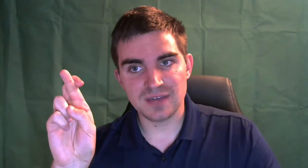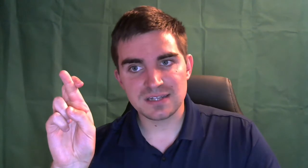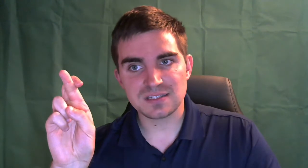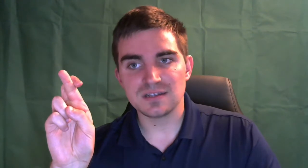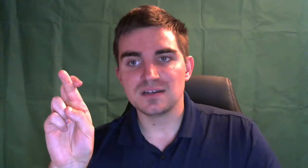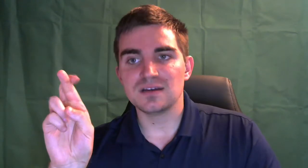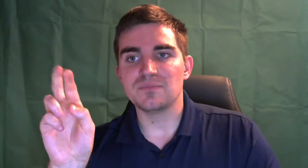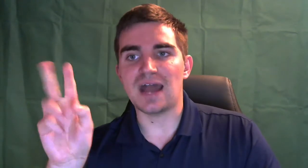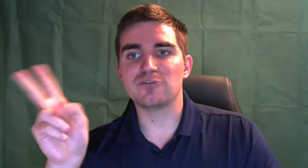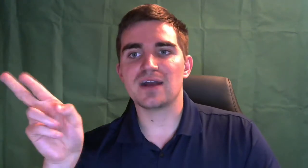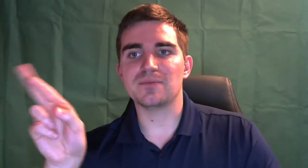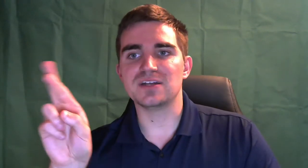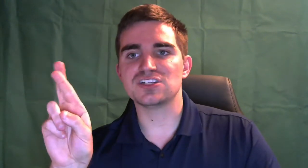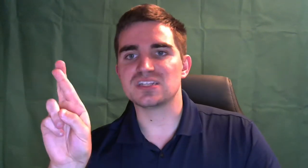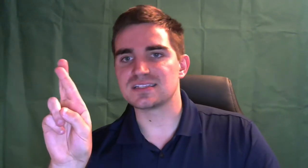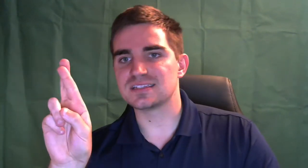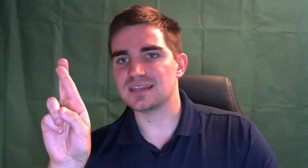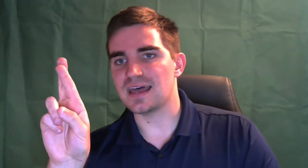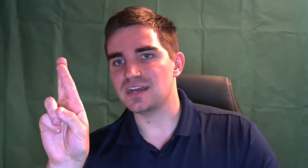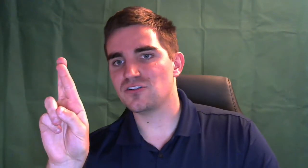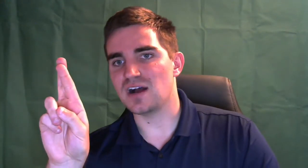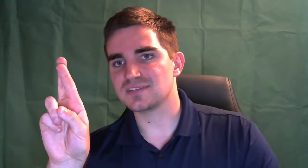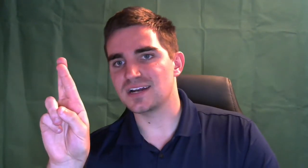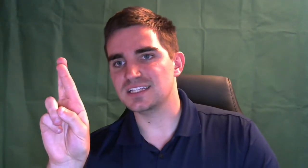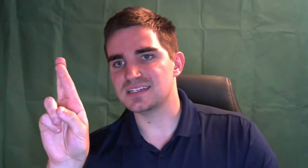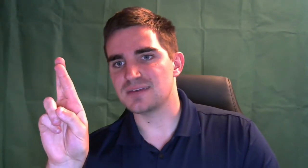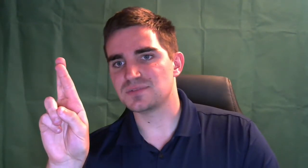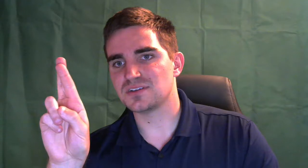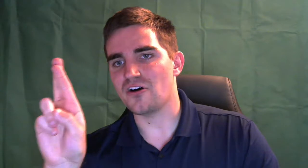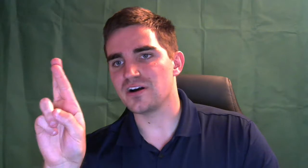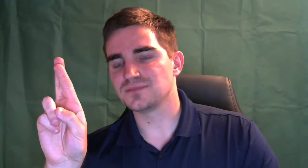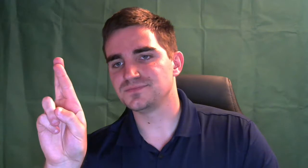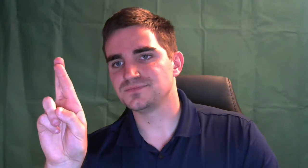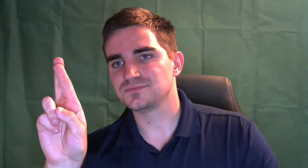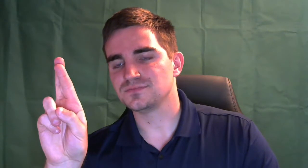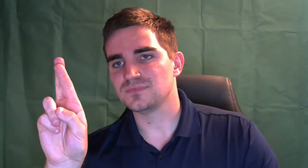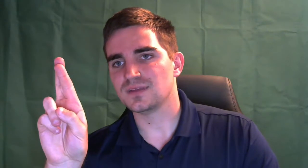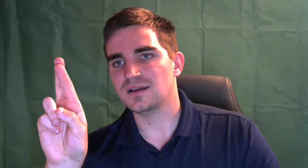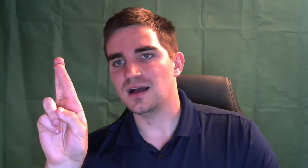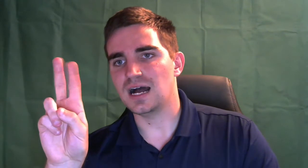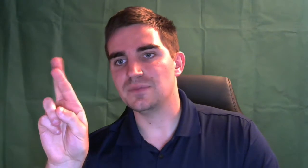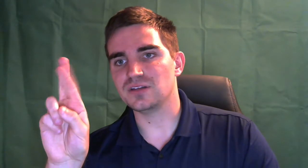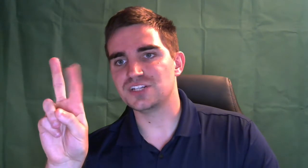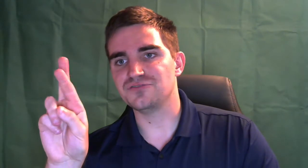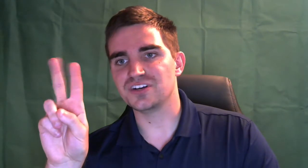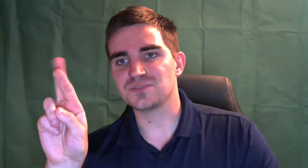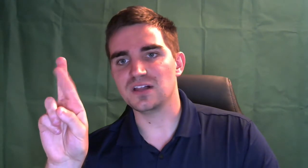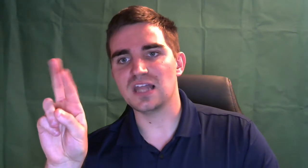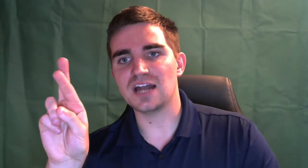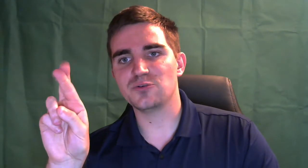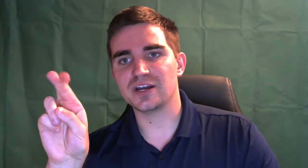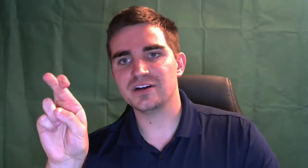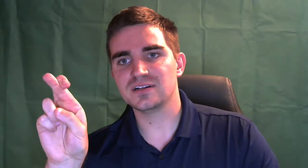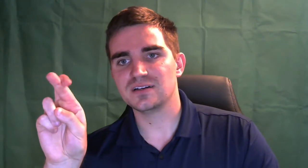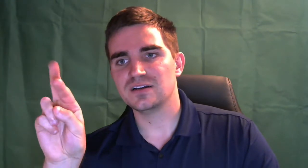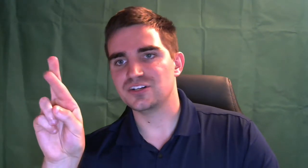that. But I would recommend just a slight cross right at the tips, R. It'll let you fingerspell a lot quicker because you're